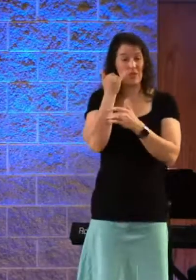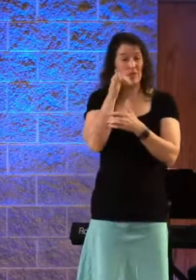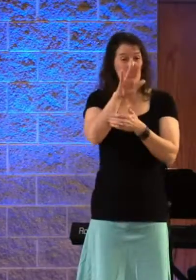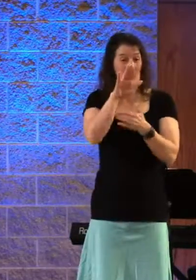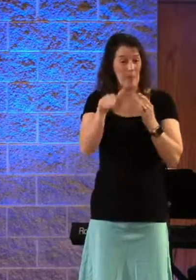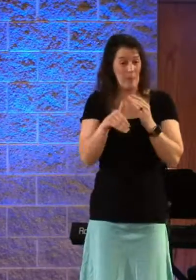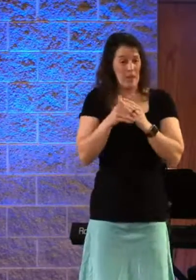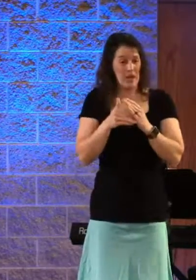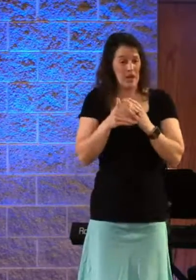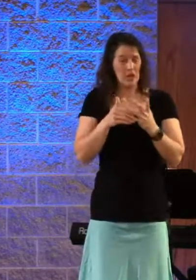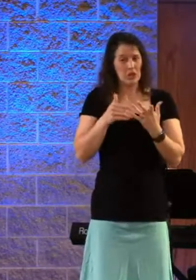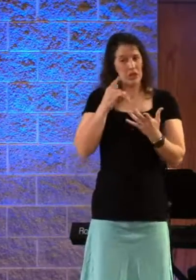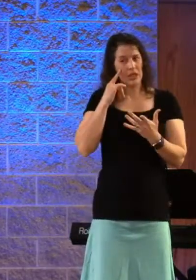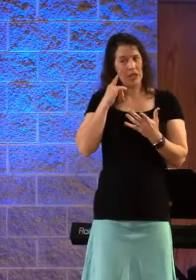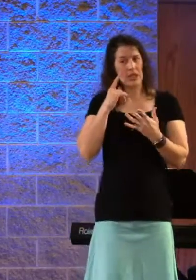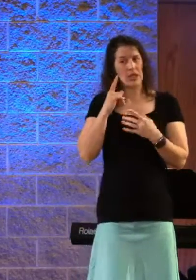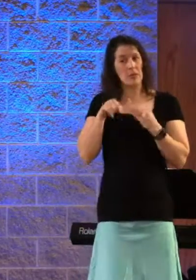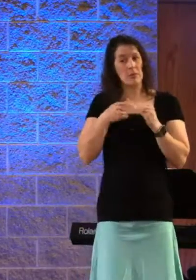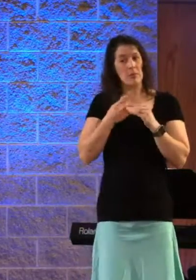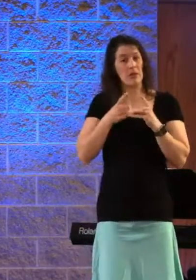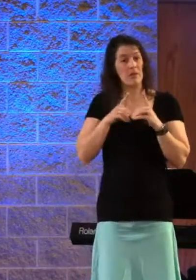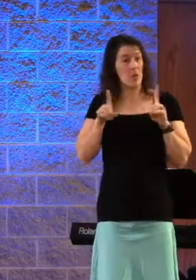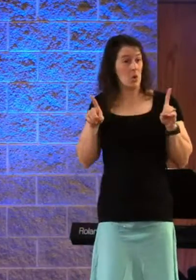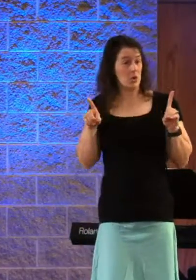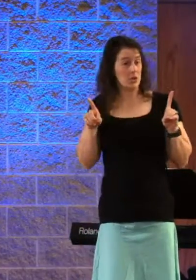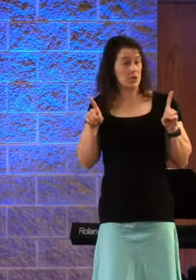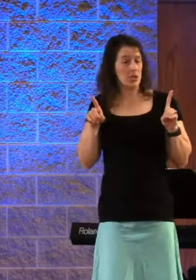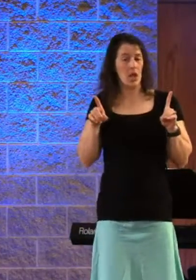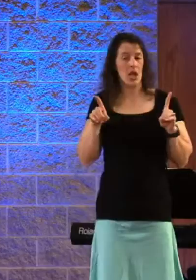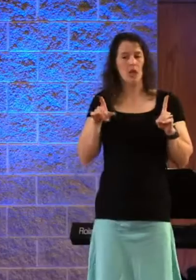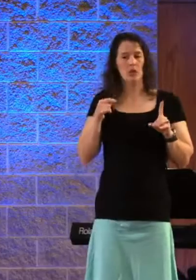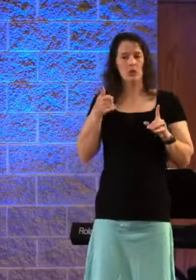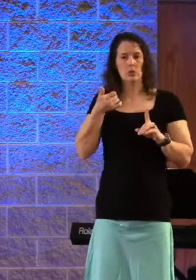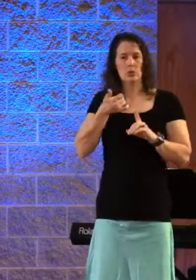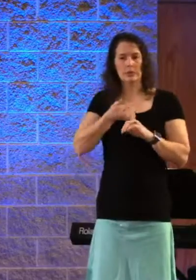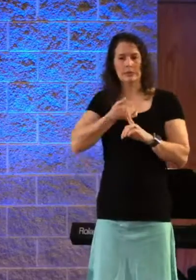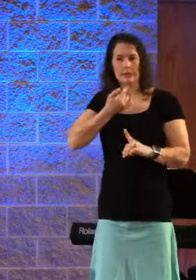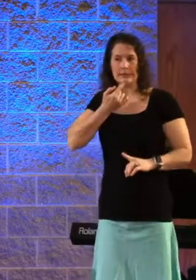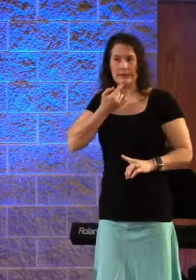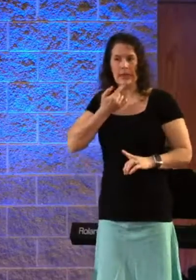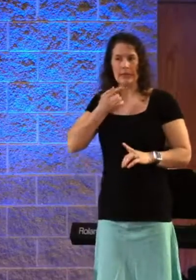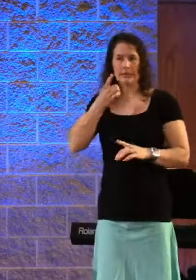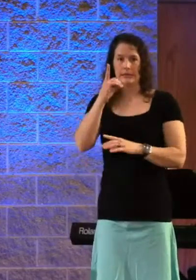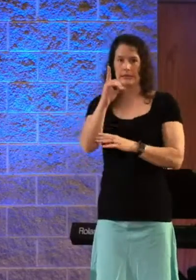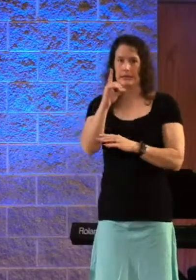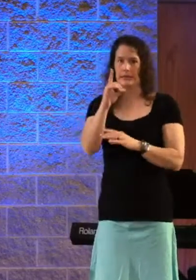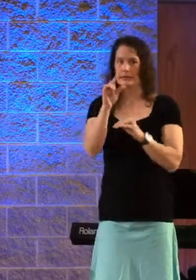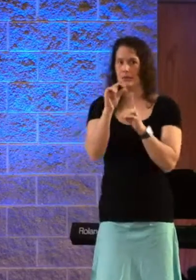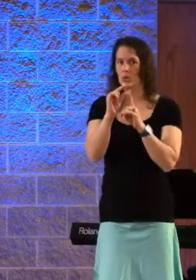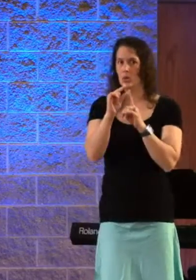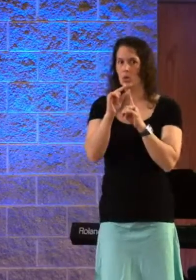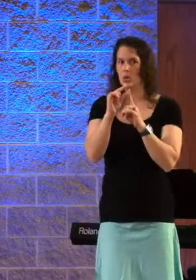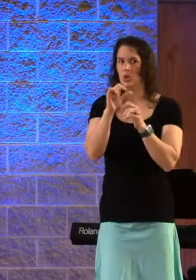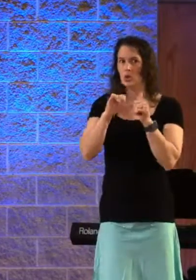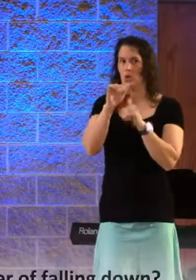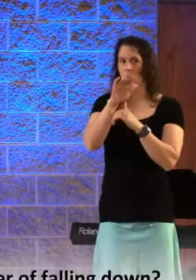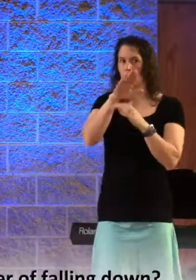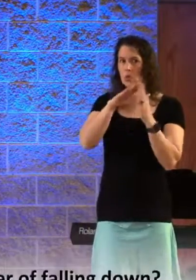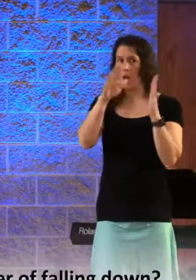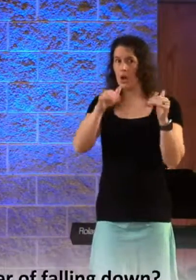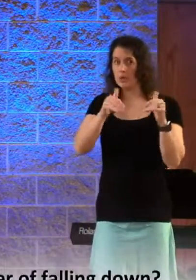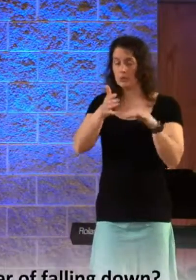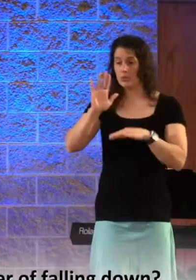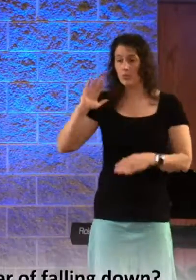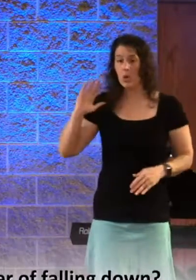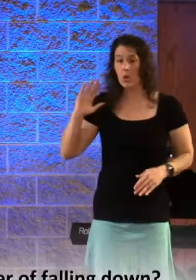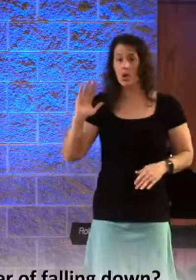about divorce, and you've spoken the D word around your house before in a trying moment, the most important thing I